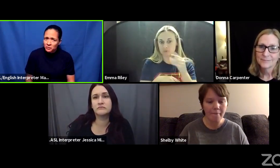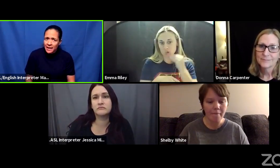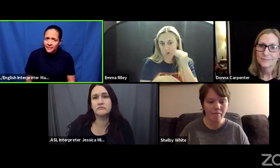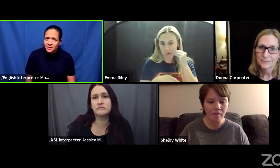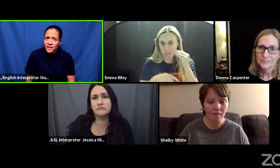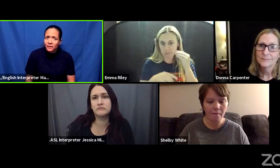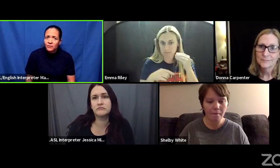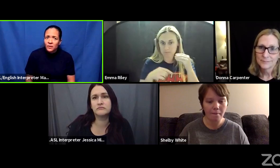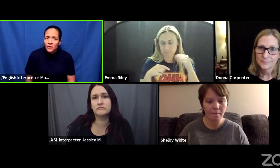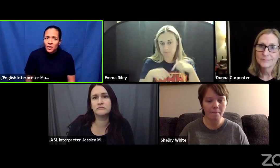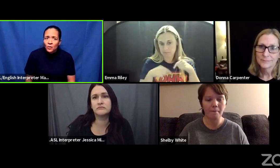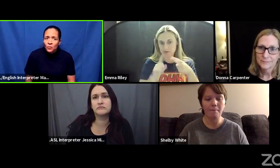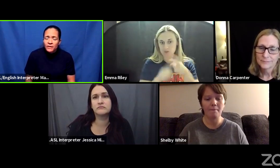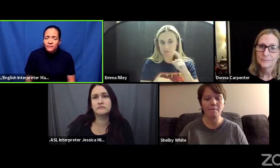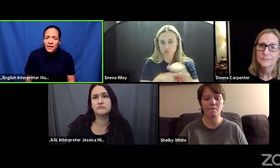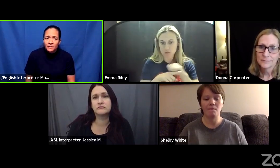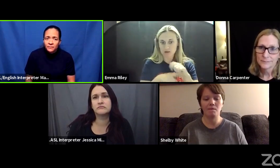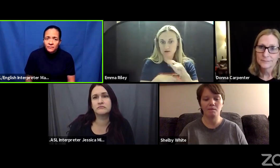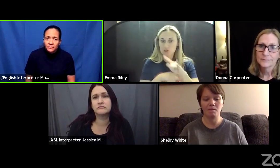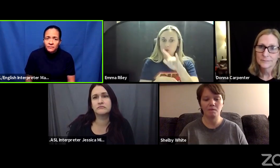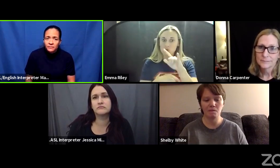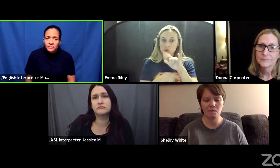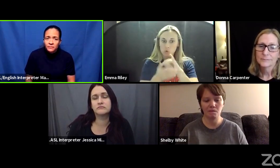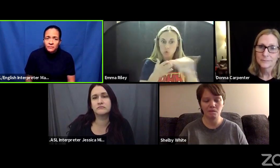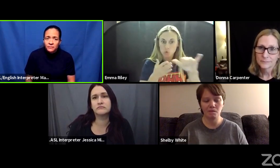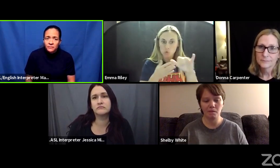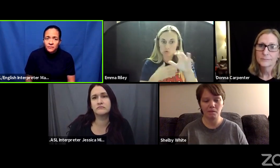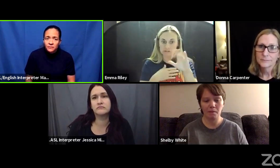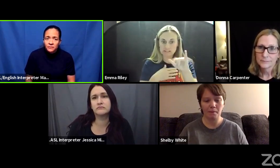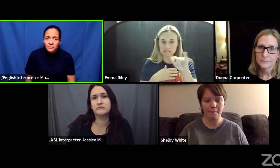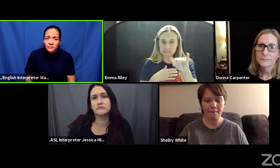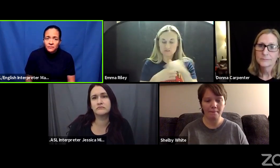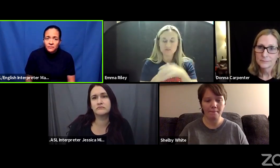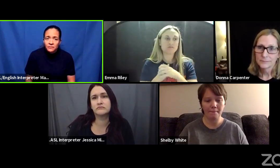a few times now. We've